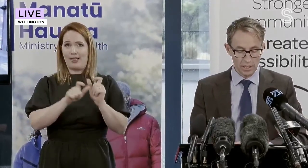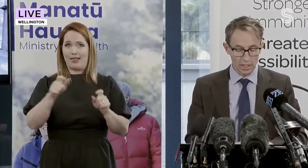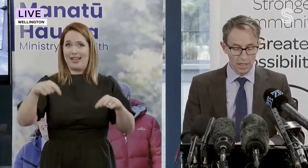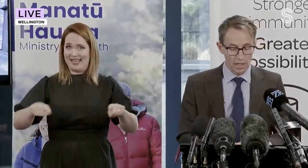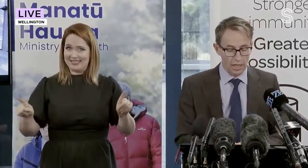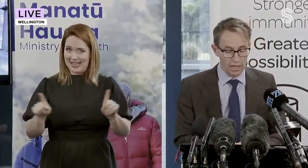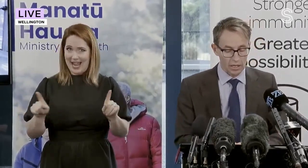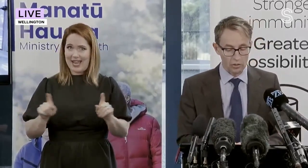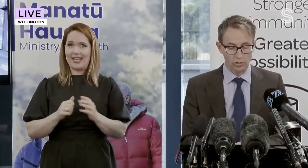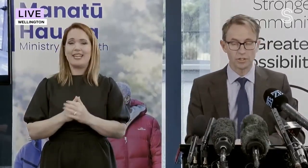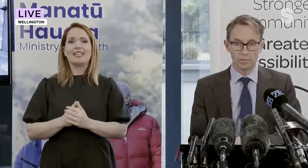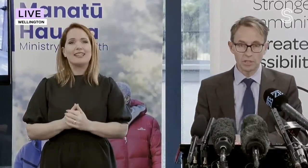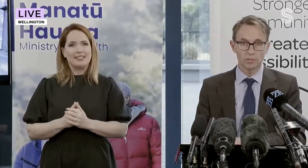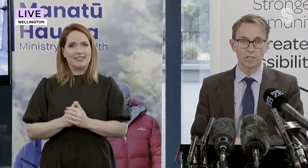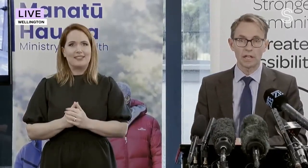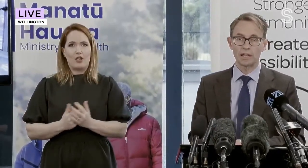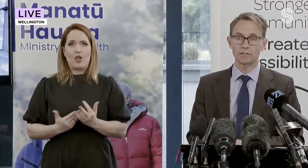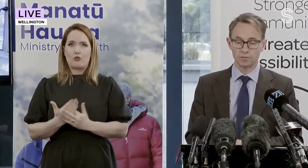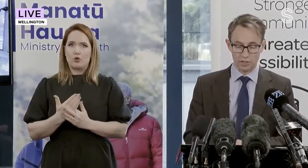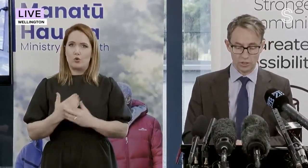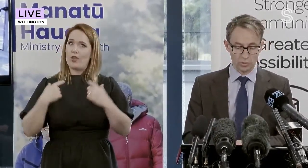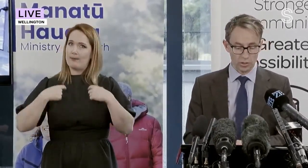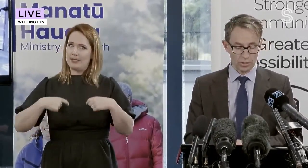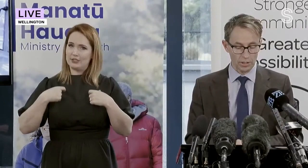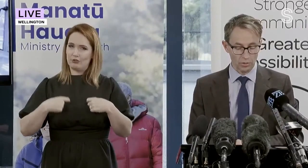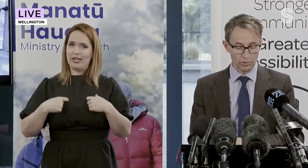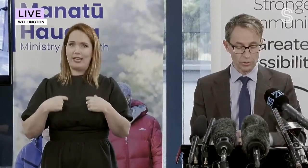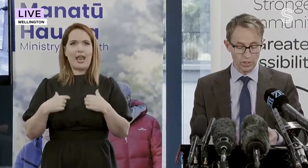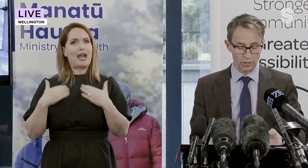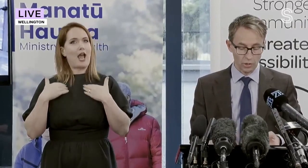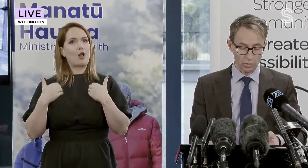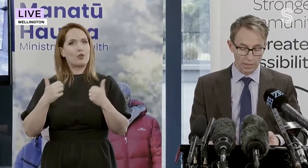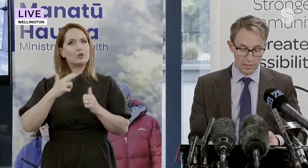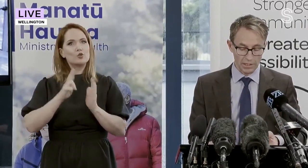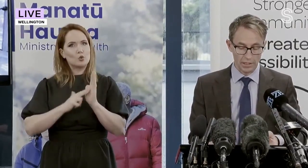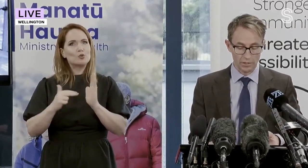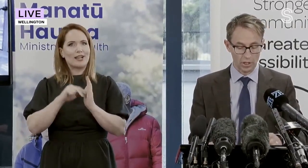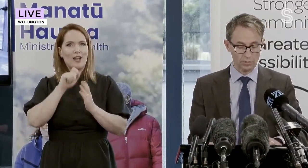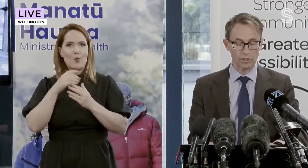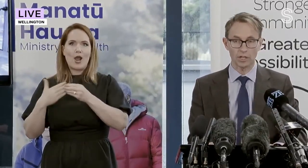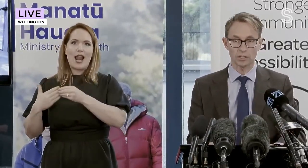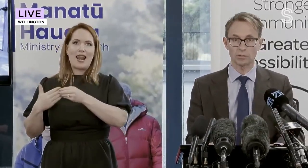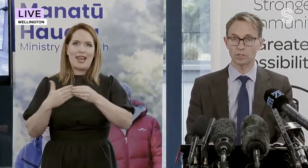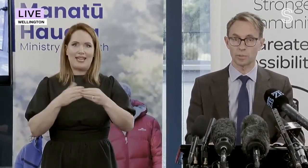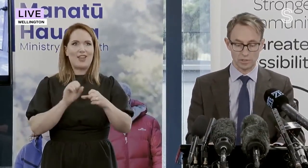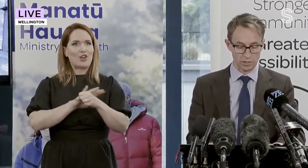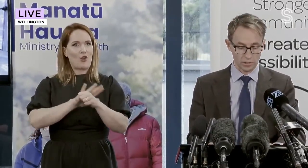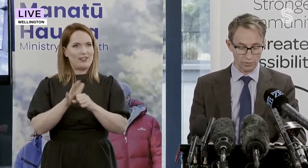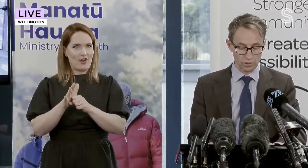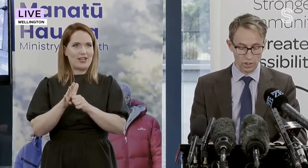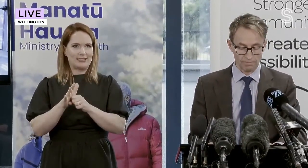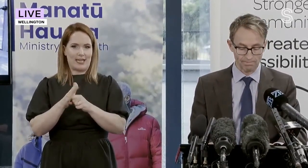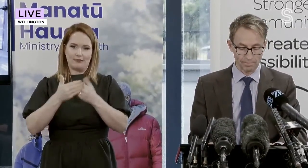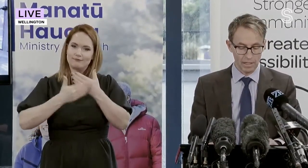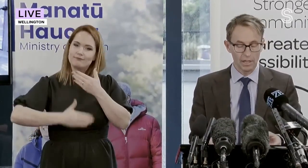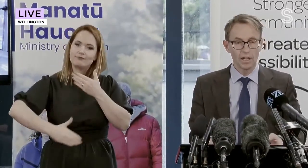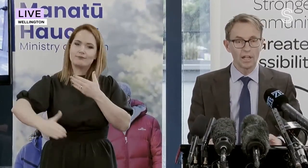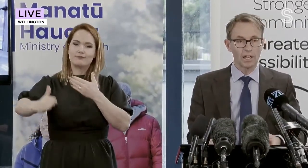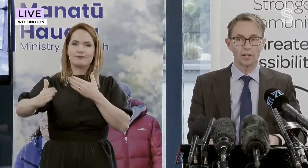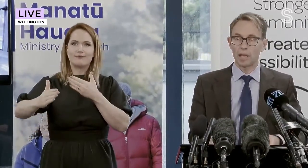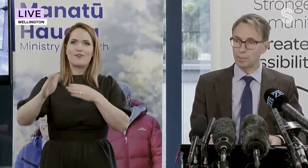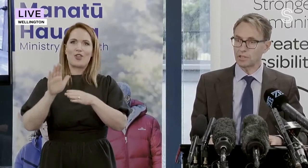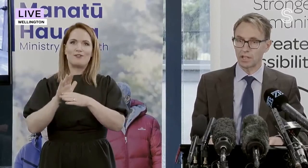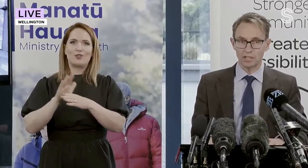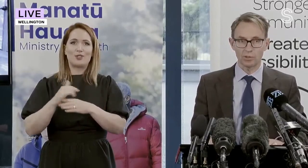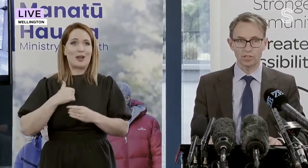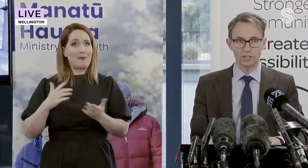today, across the Ministry and to Whatu Health New Zealand, who will be leading the COVID-19 response into the future.